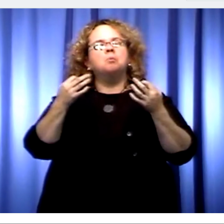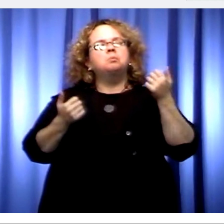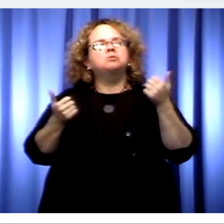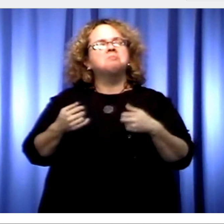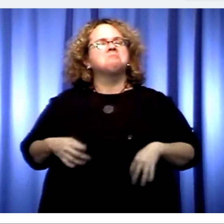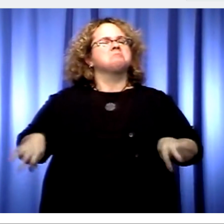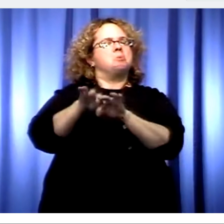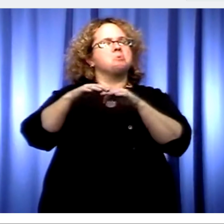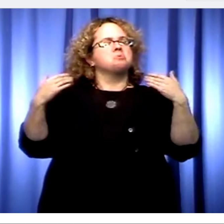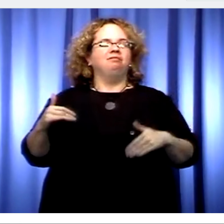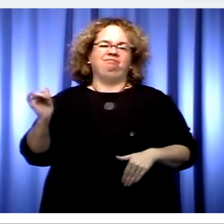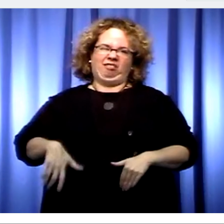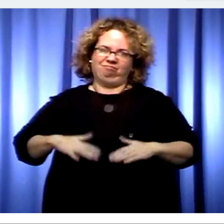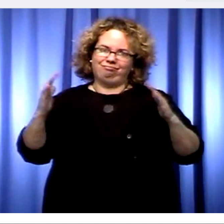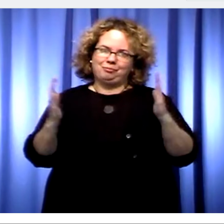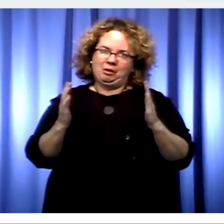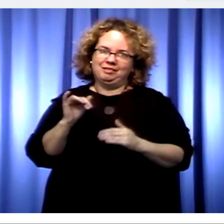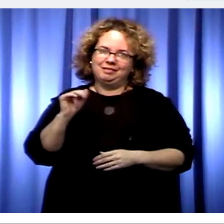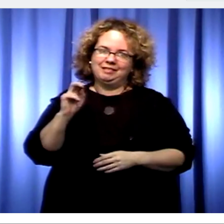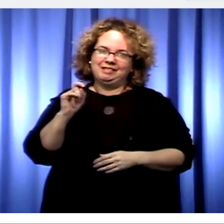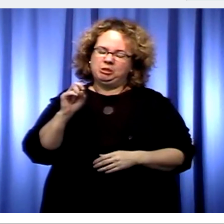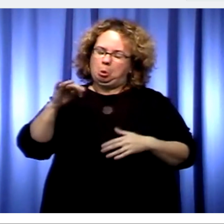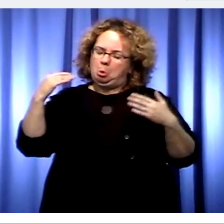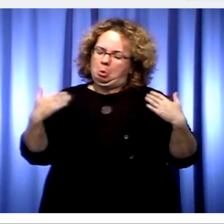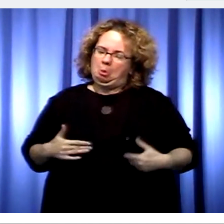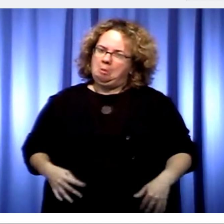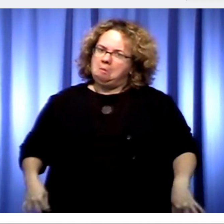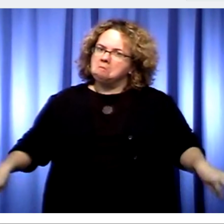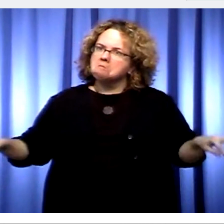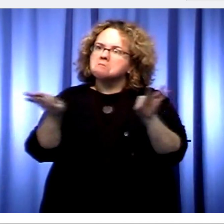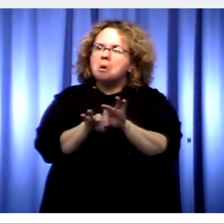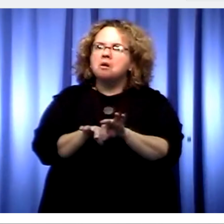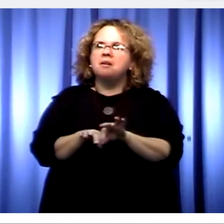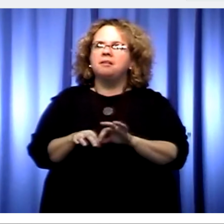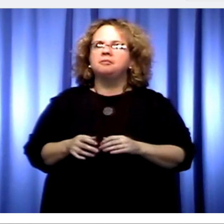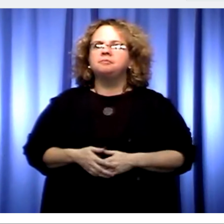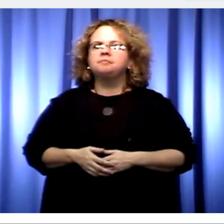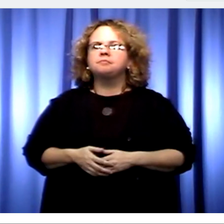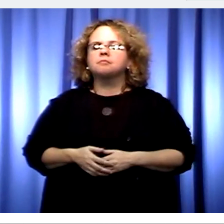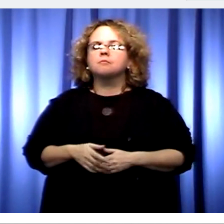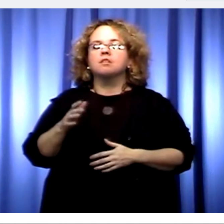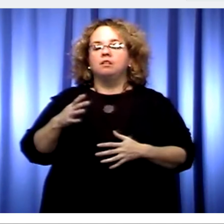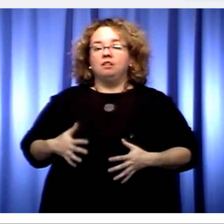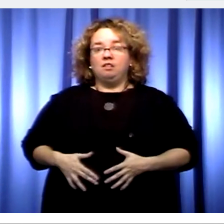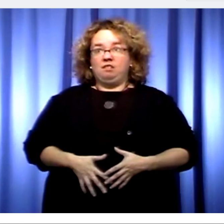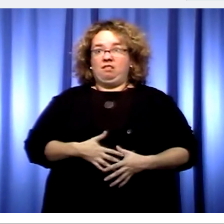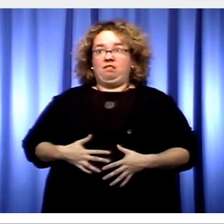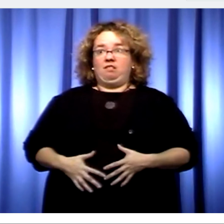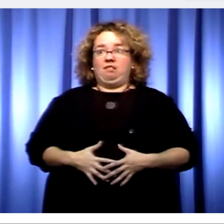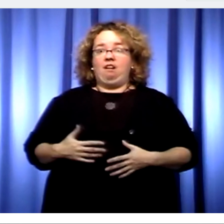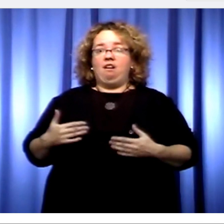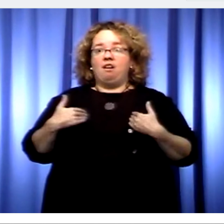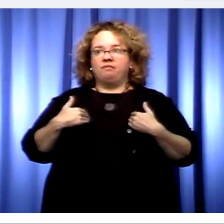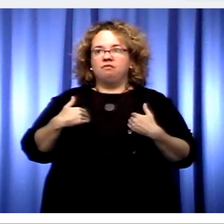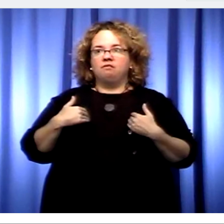So like I said before, the digestive system has really important parts, and this small intestine is probably the most important